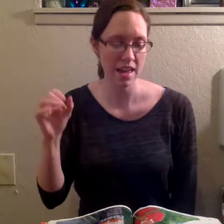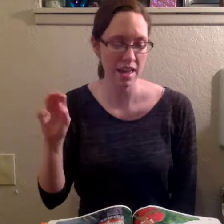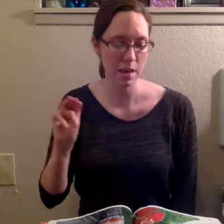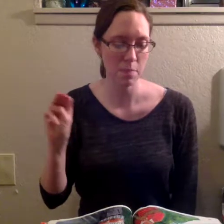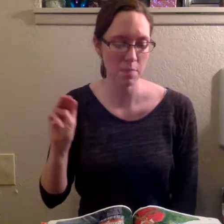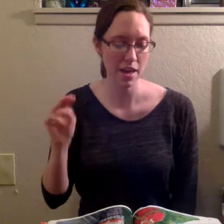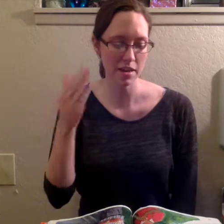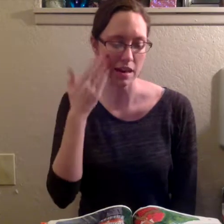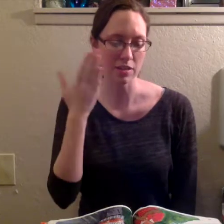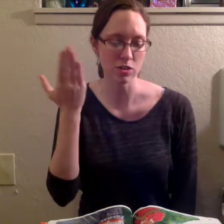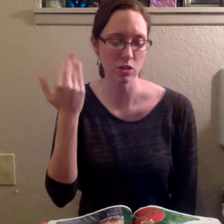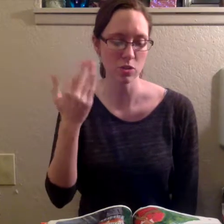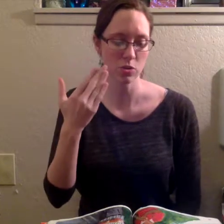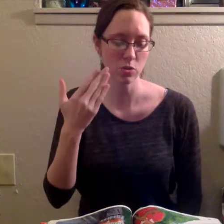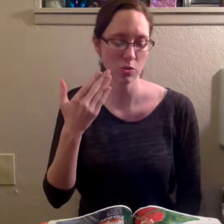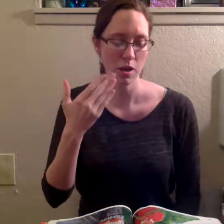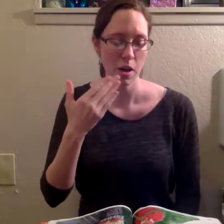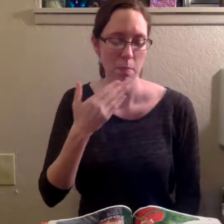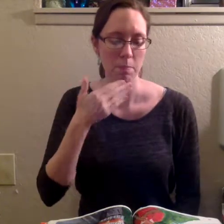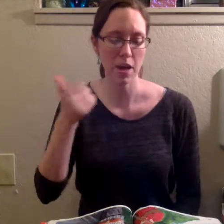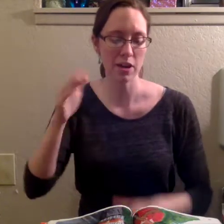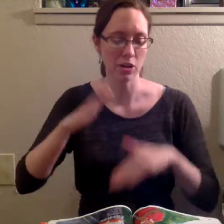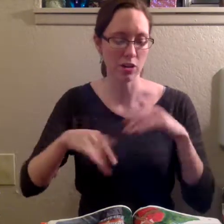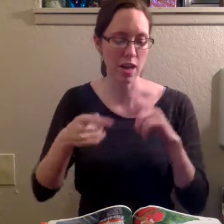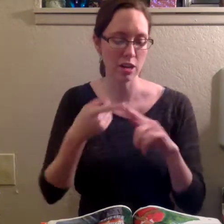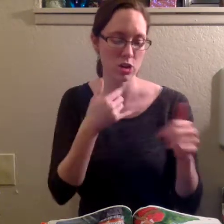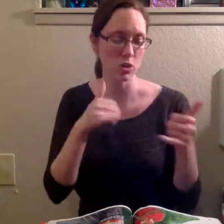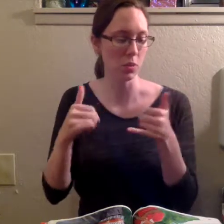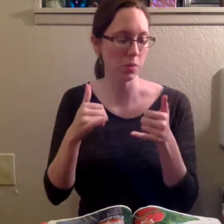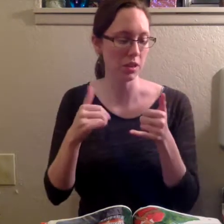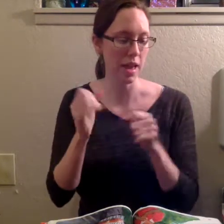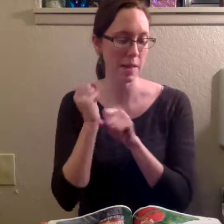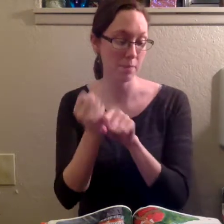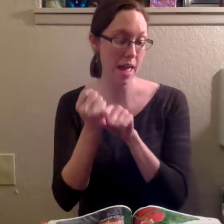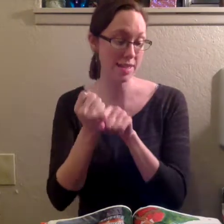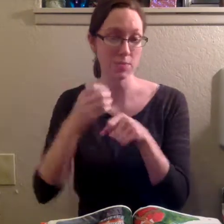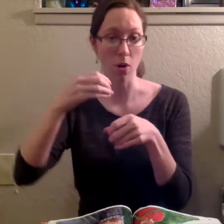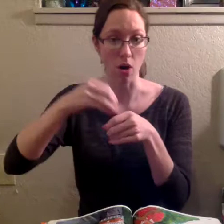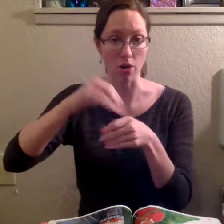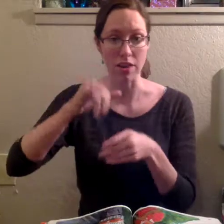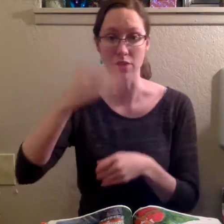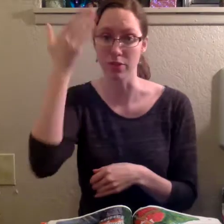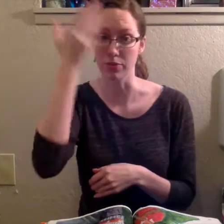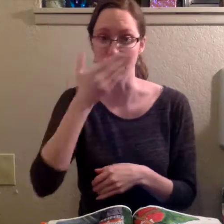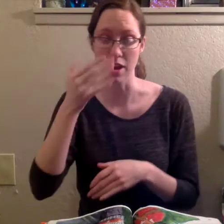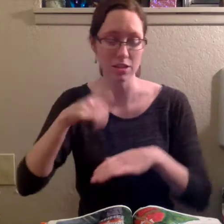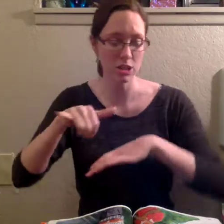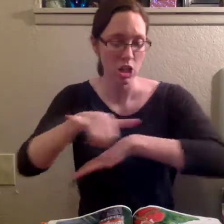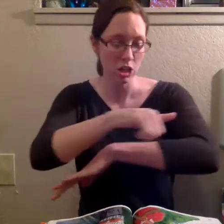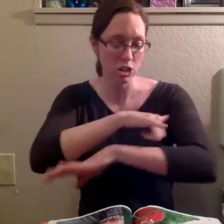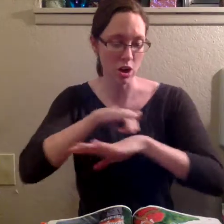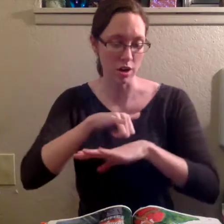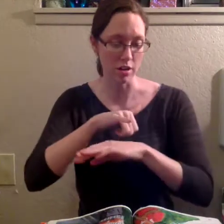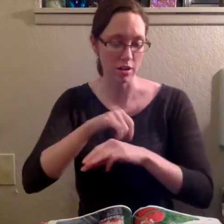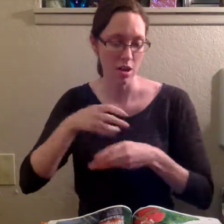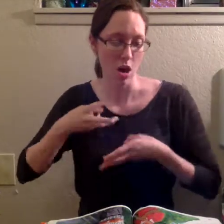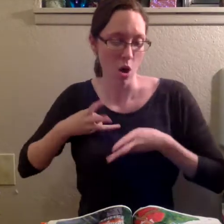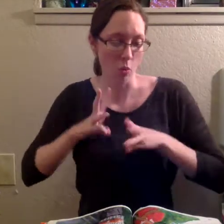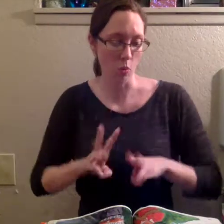Jose Mendez knew better than to play baseball in the front yard.